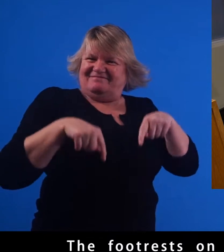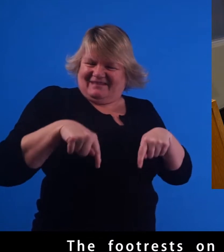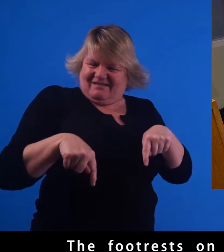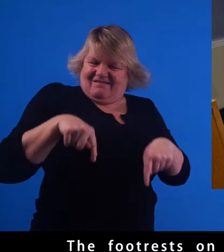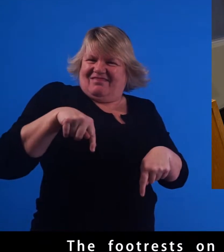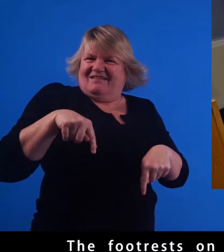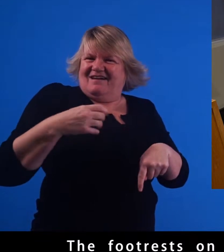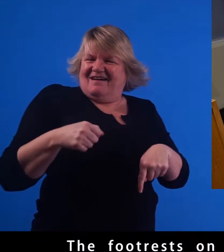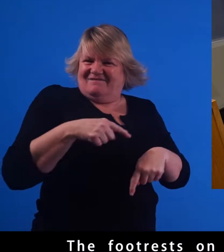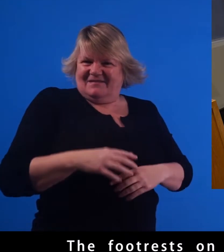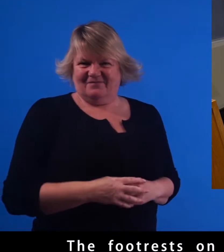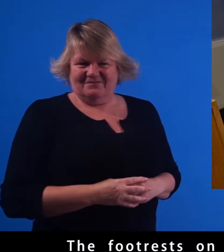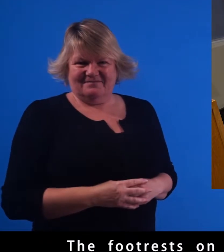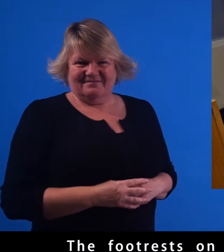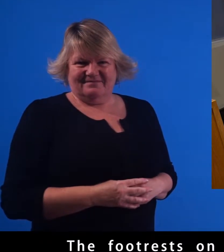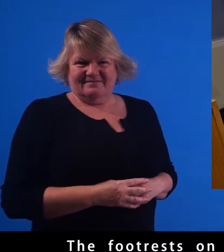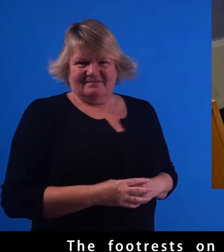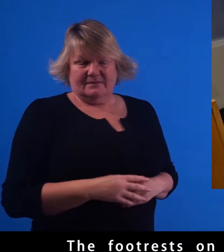to accommodate his disability.